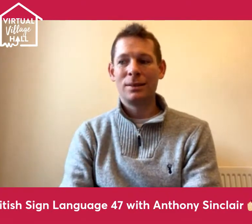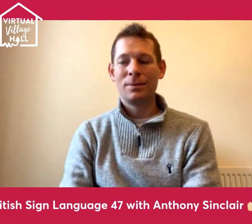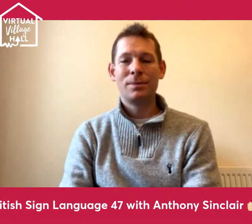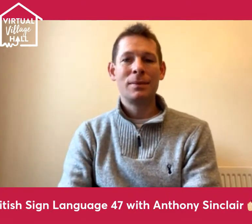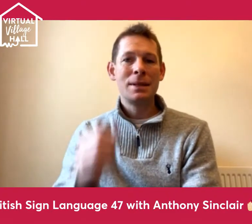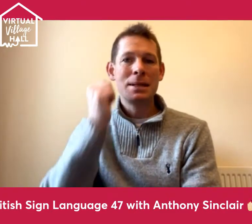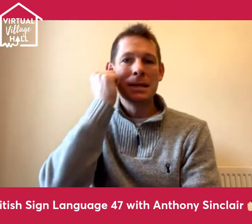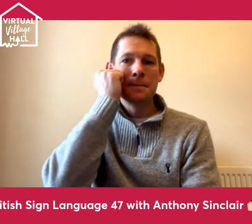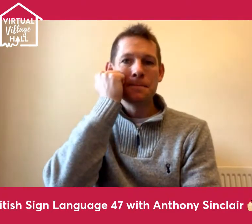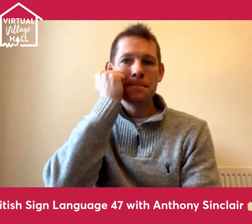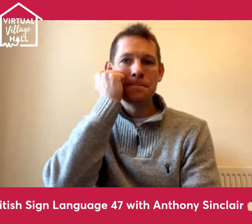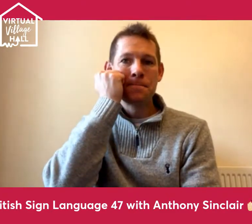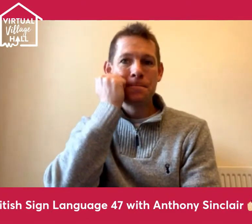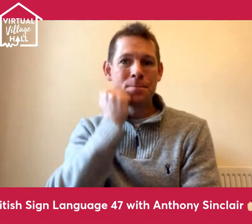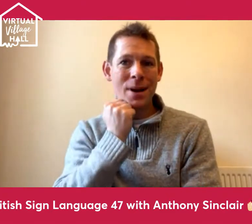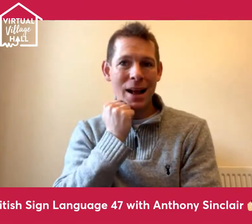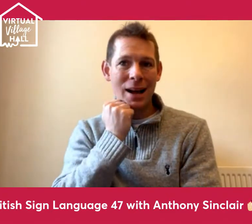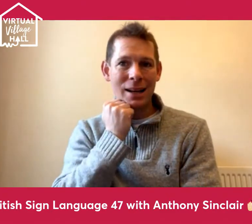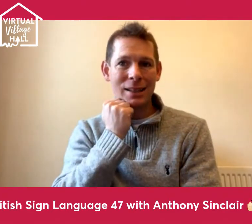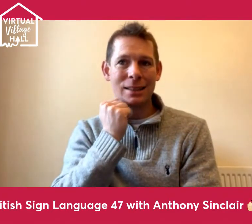Number 8 again.